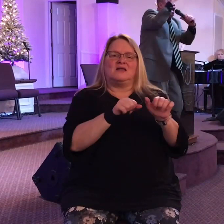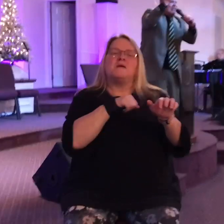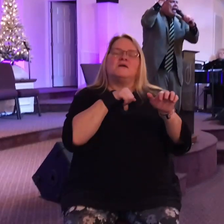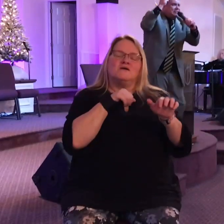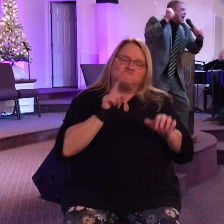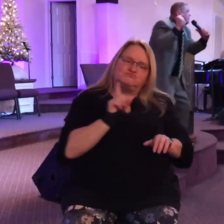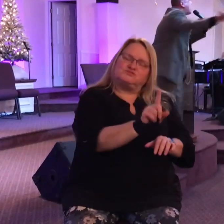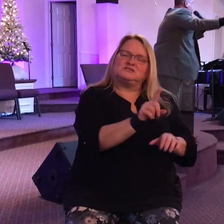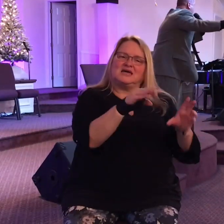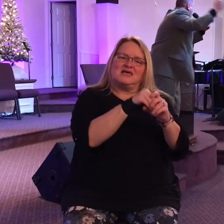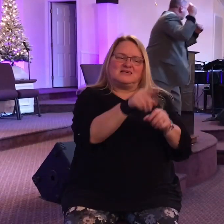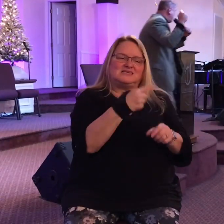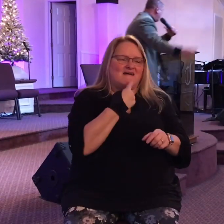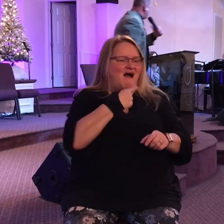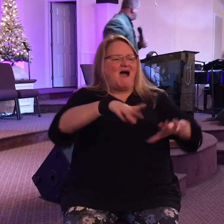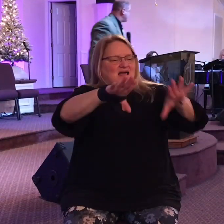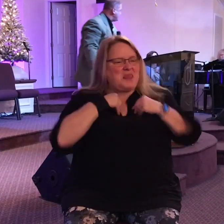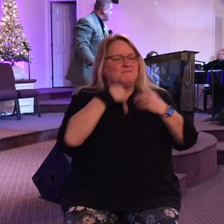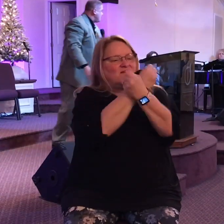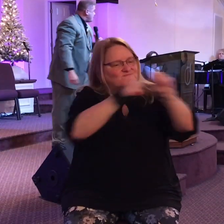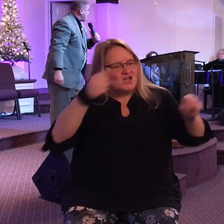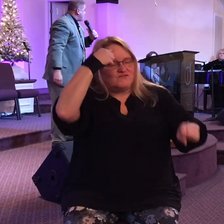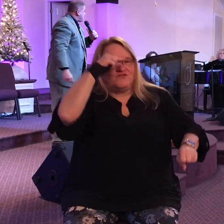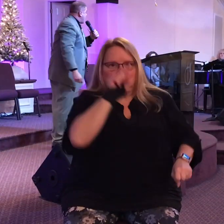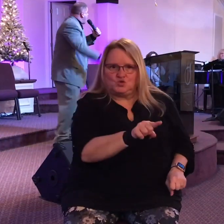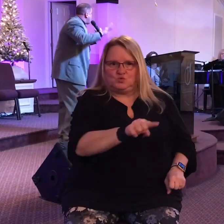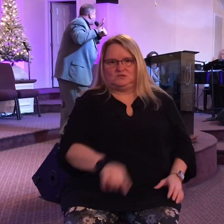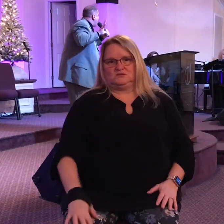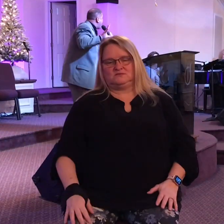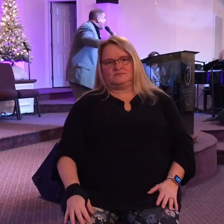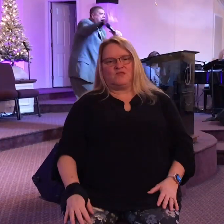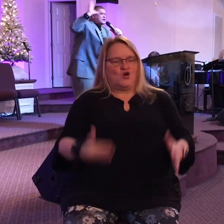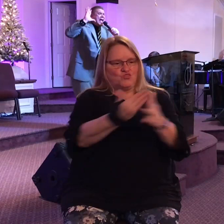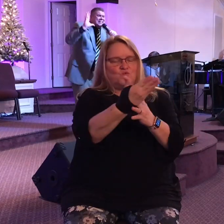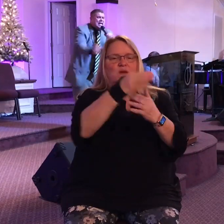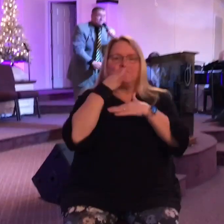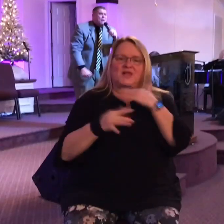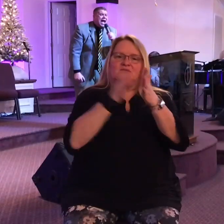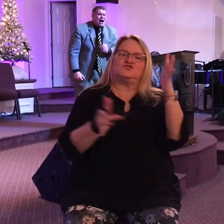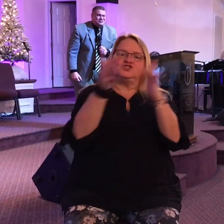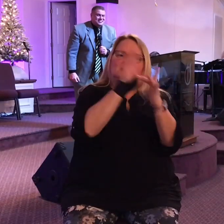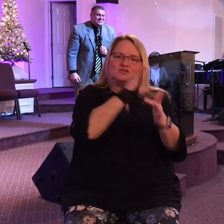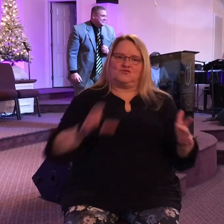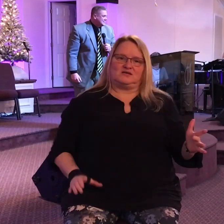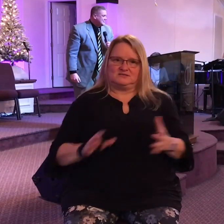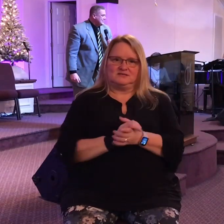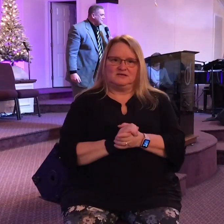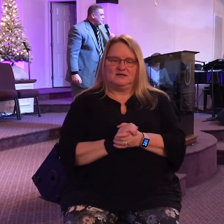Christ, I claim salvation for you. Amen. And all the power of hell can't keep you out.